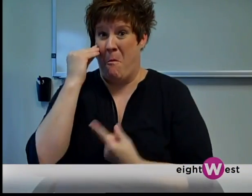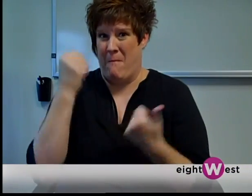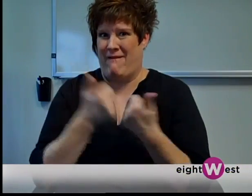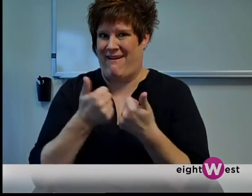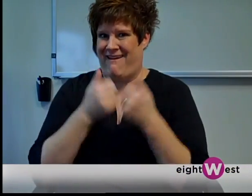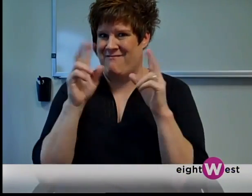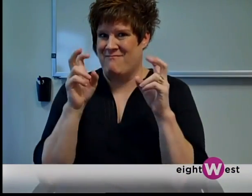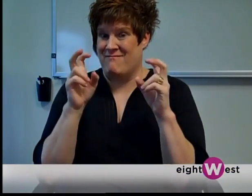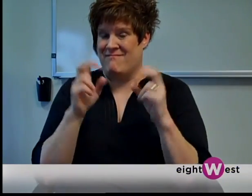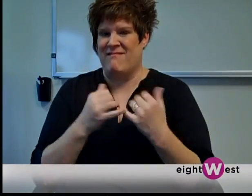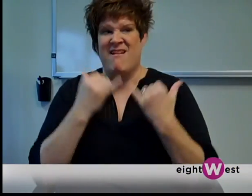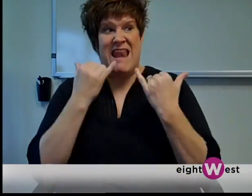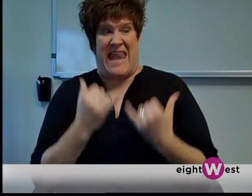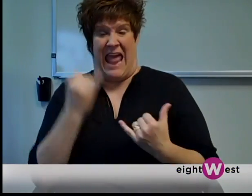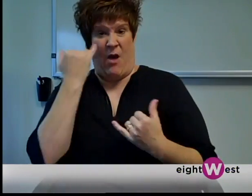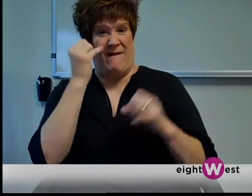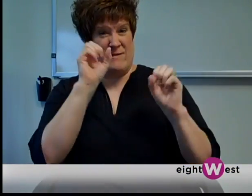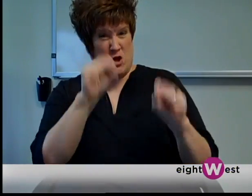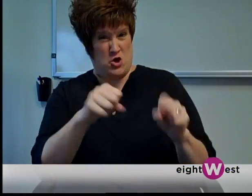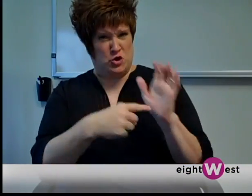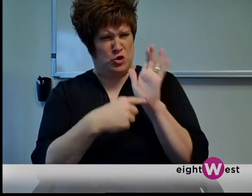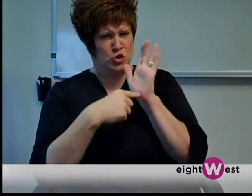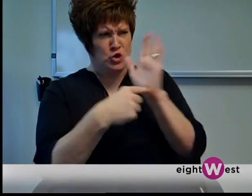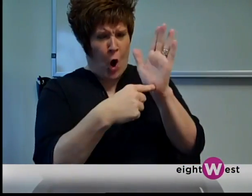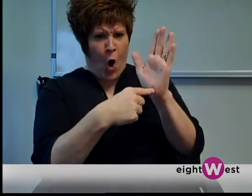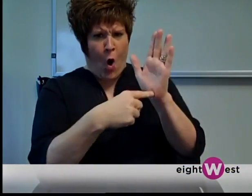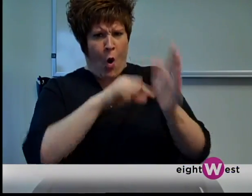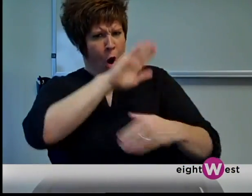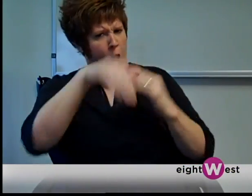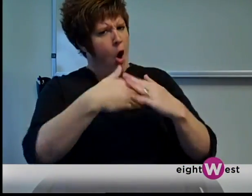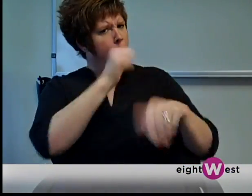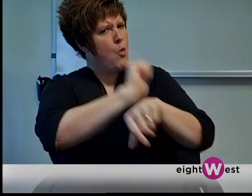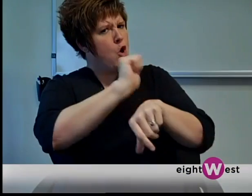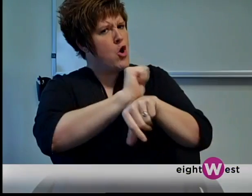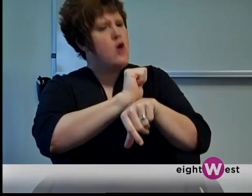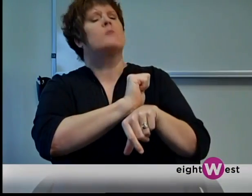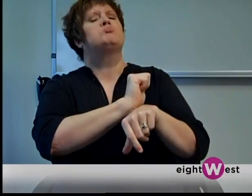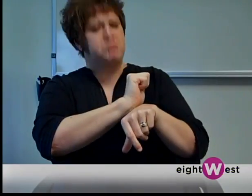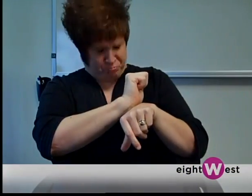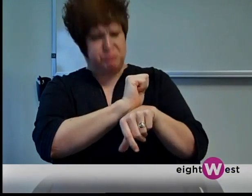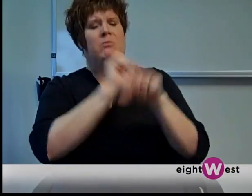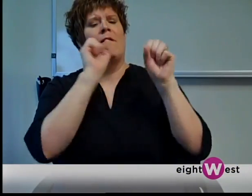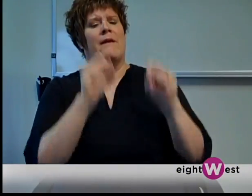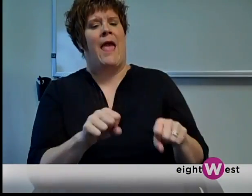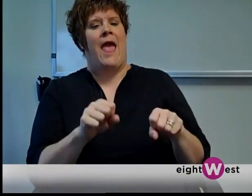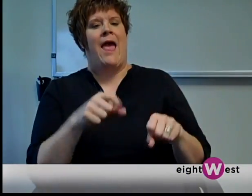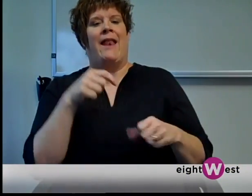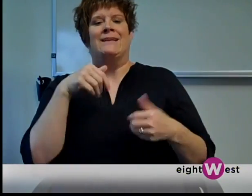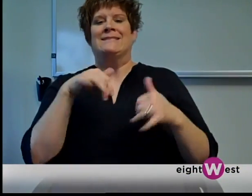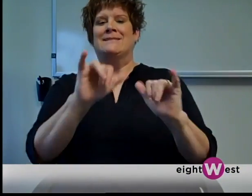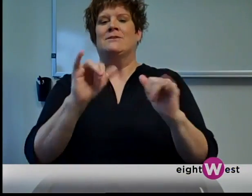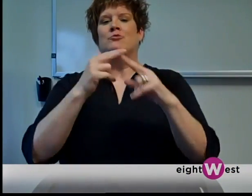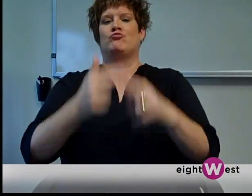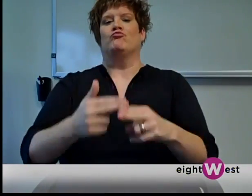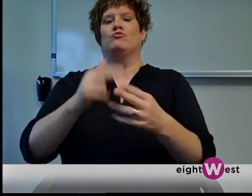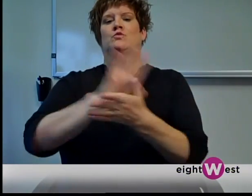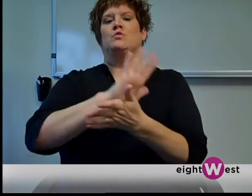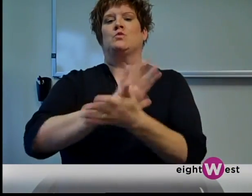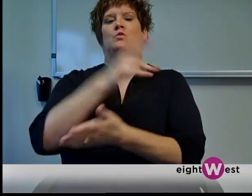saying with your hands won't really truly have the full meaning that you would if you left that part of the grammar out. And if you say something with